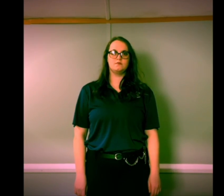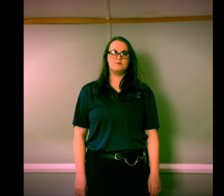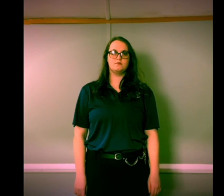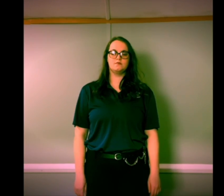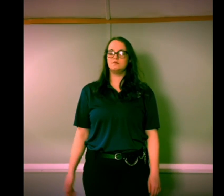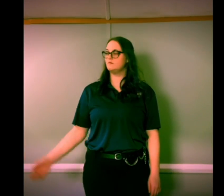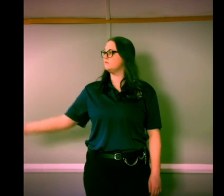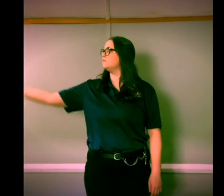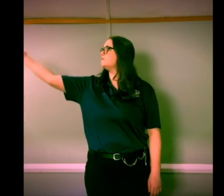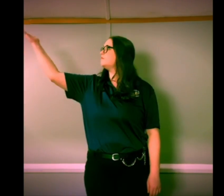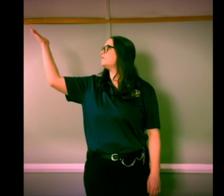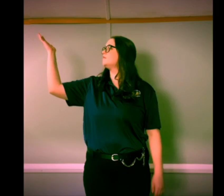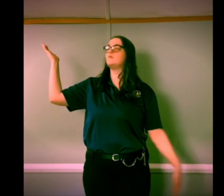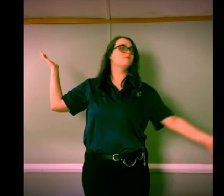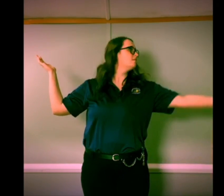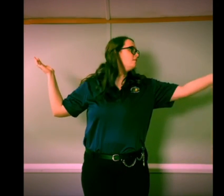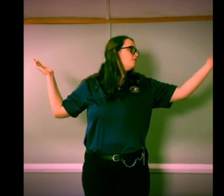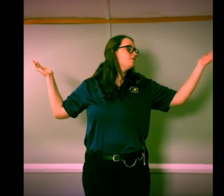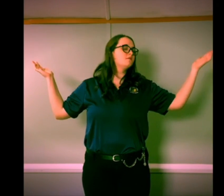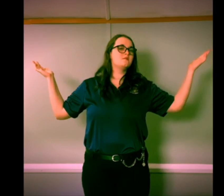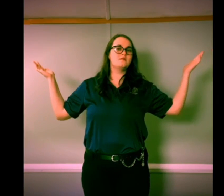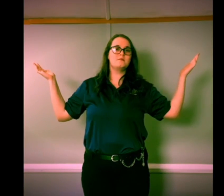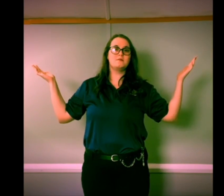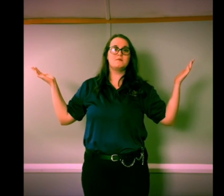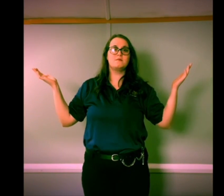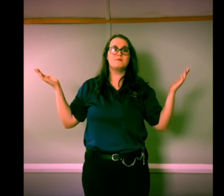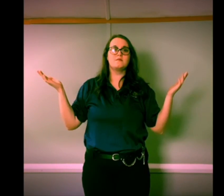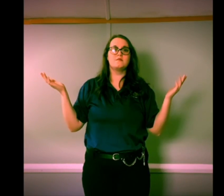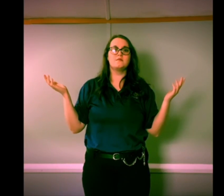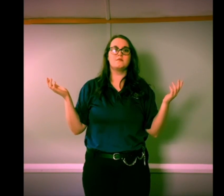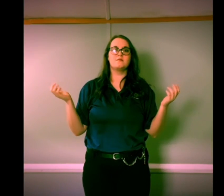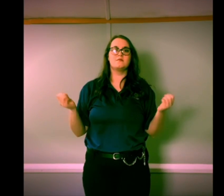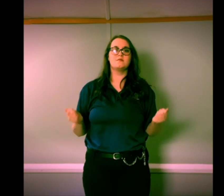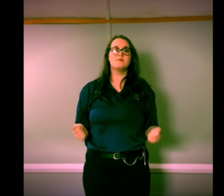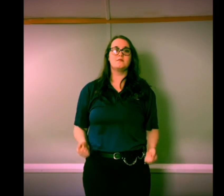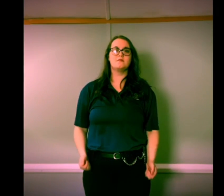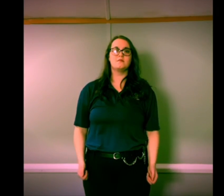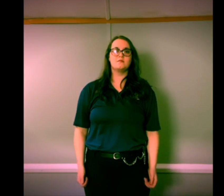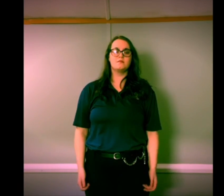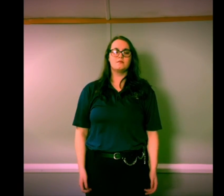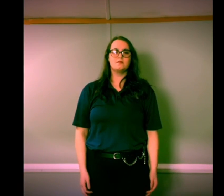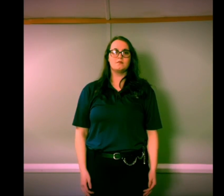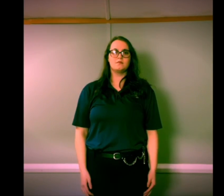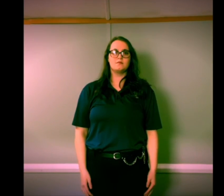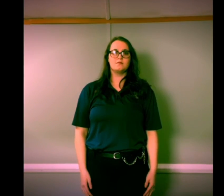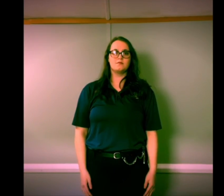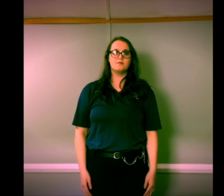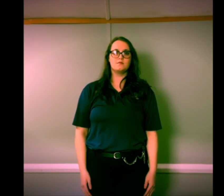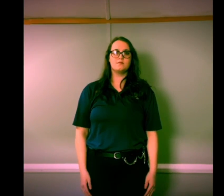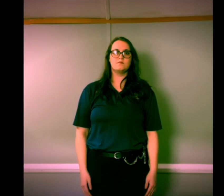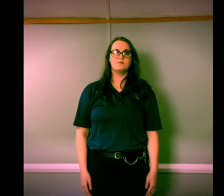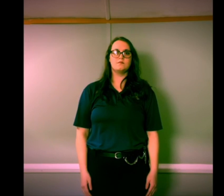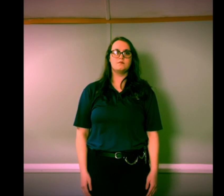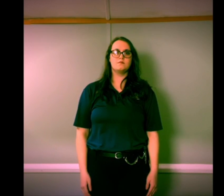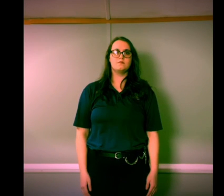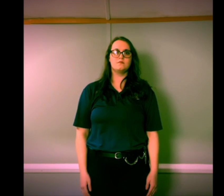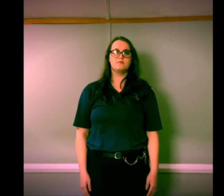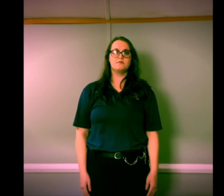for so many reasons, good and bad. I am me because of the troubling times I have faced in my life and